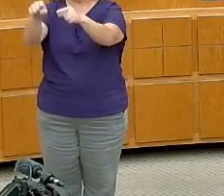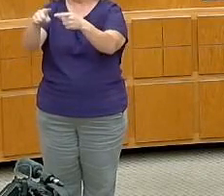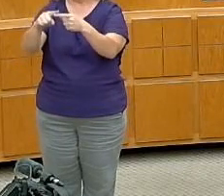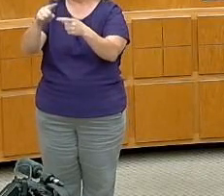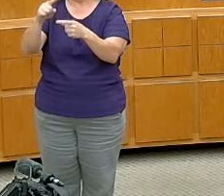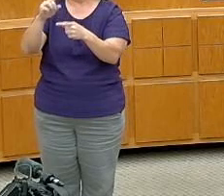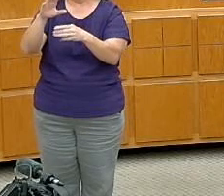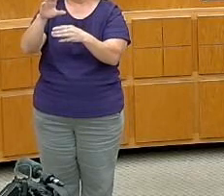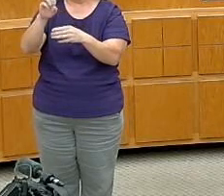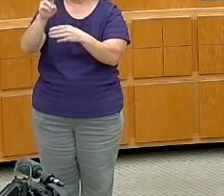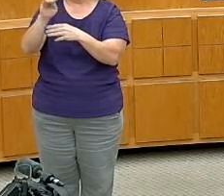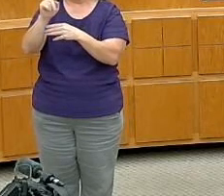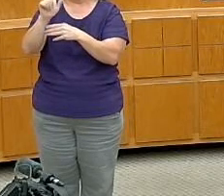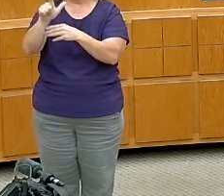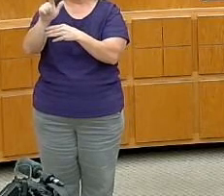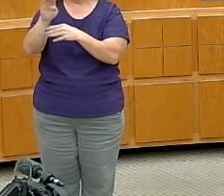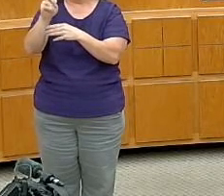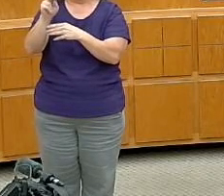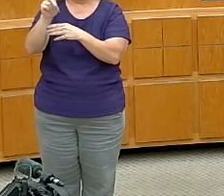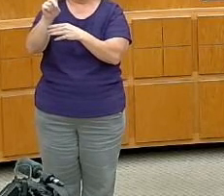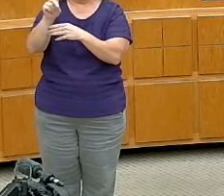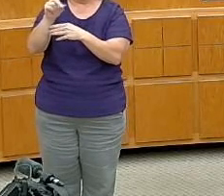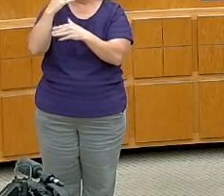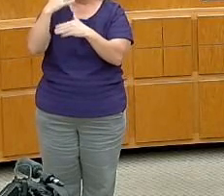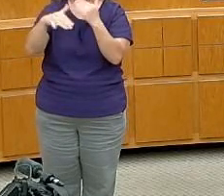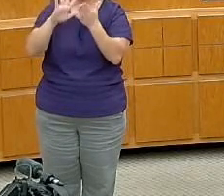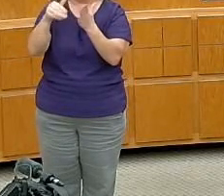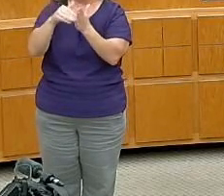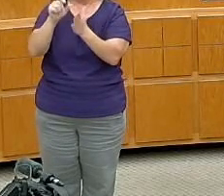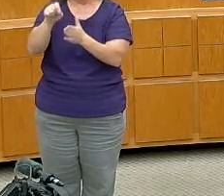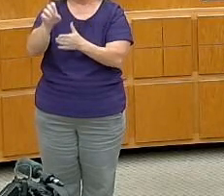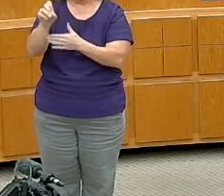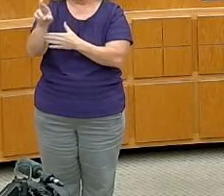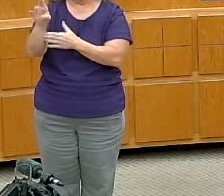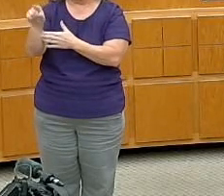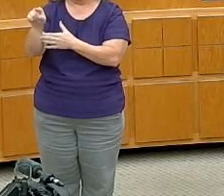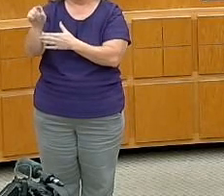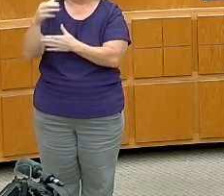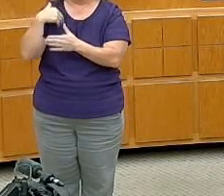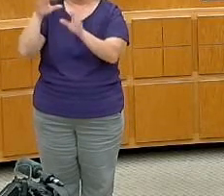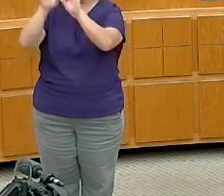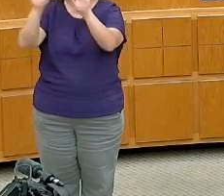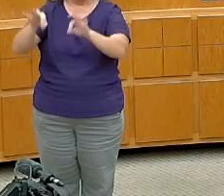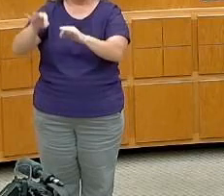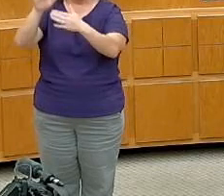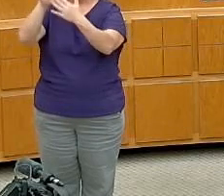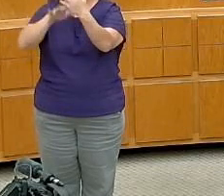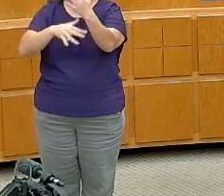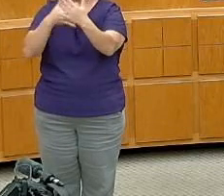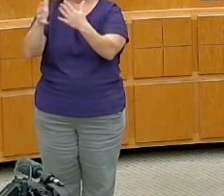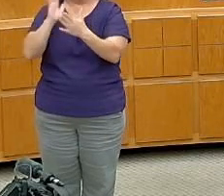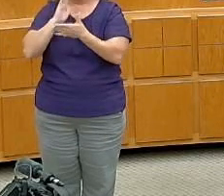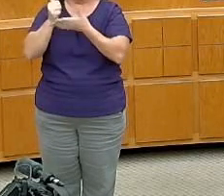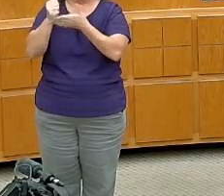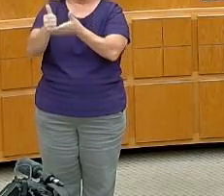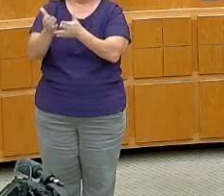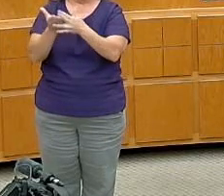bloodcenter.org, and there is a website. You can fill the form, and they will help you guide the process.